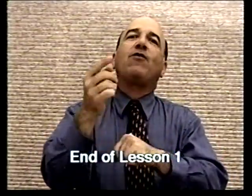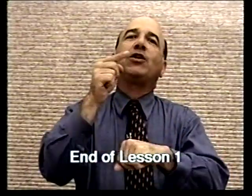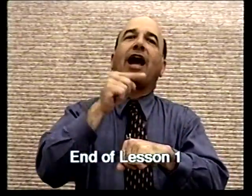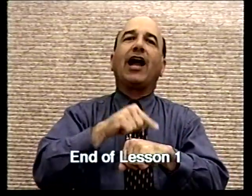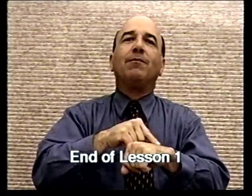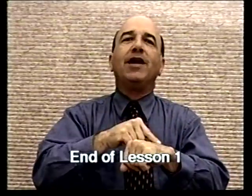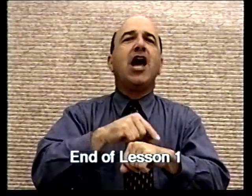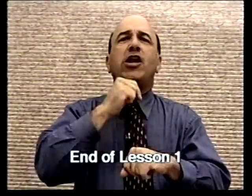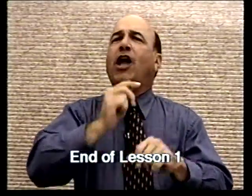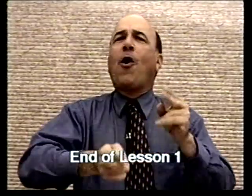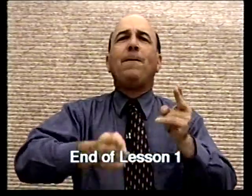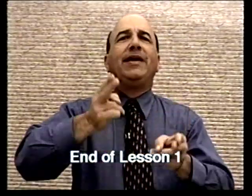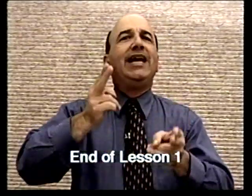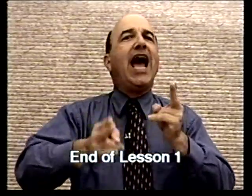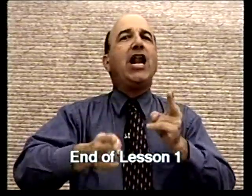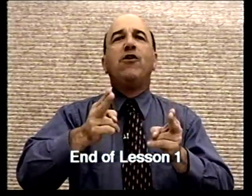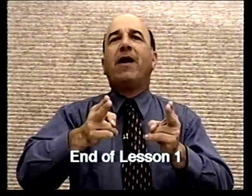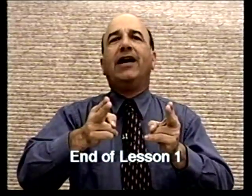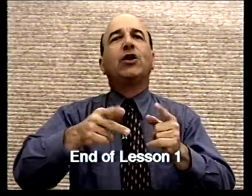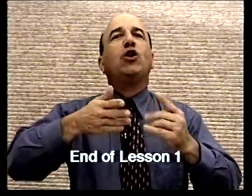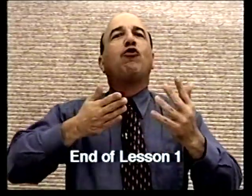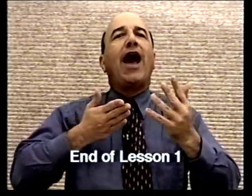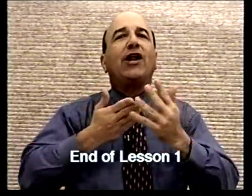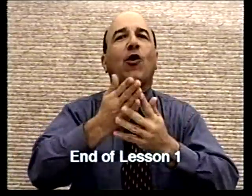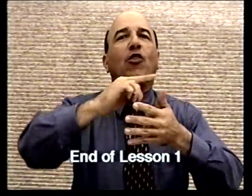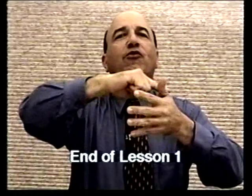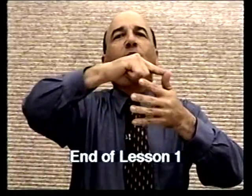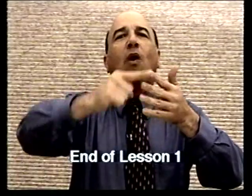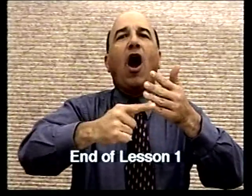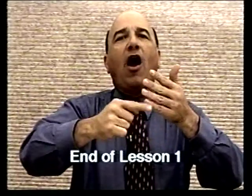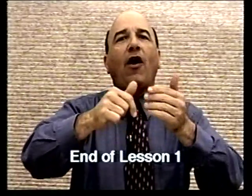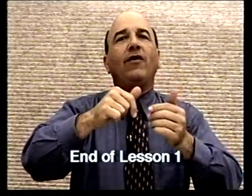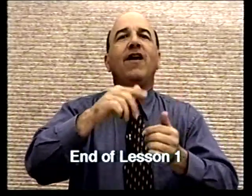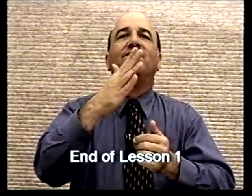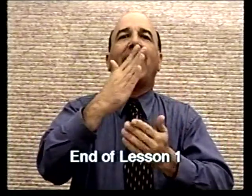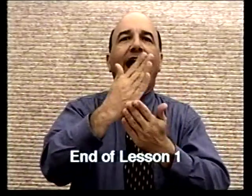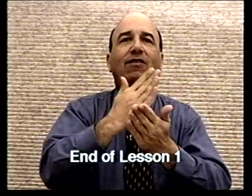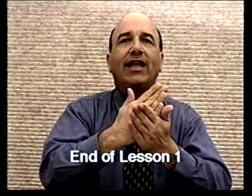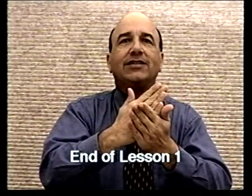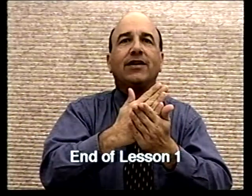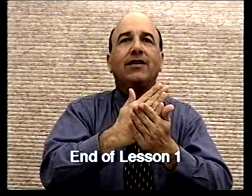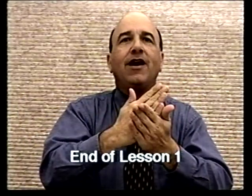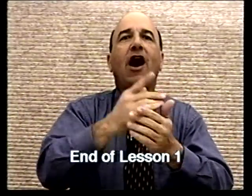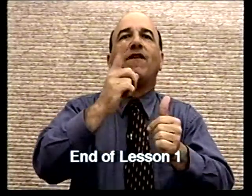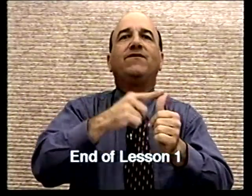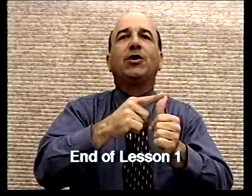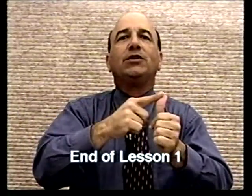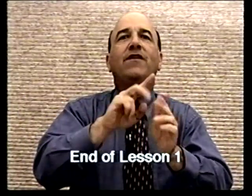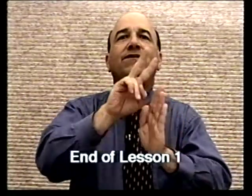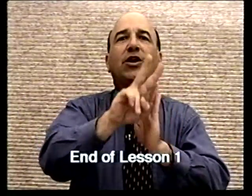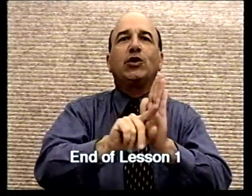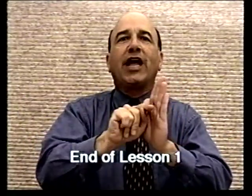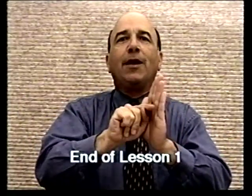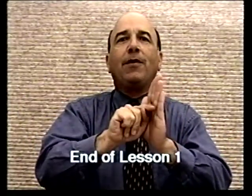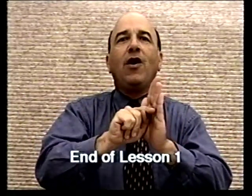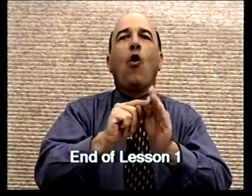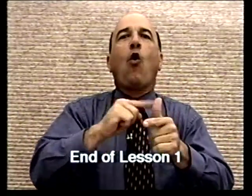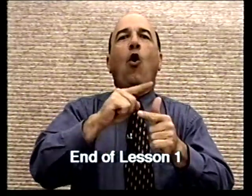several times. Don't be in a rush and try to go through all 5 lessons of the first videotape